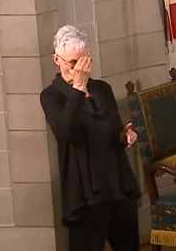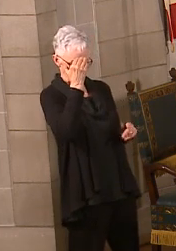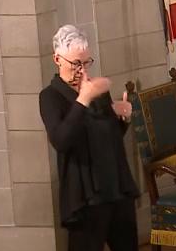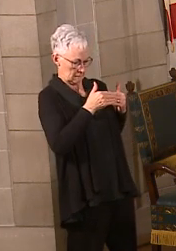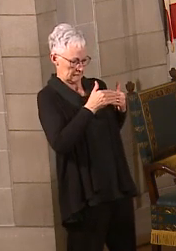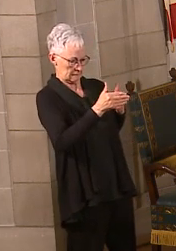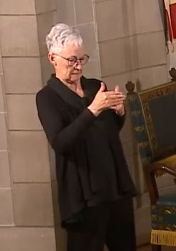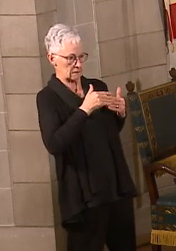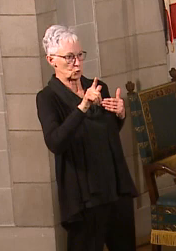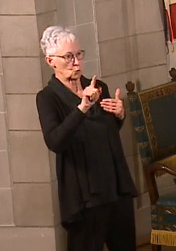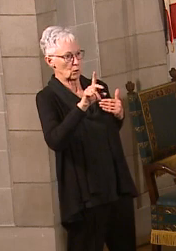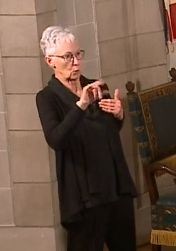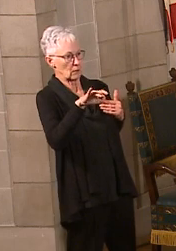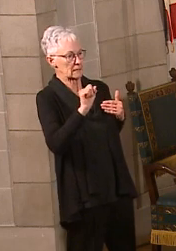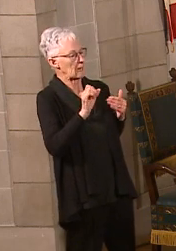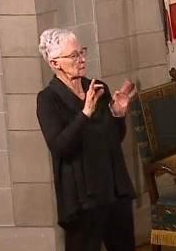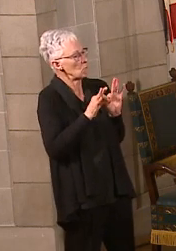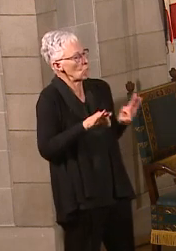here in our state.